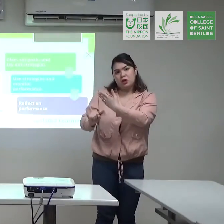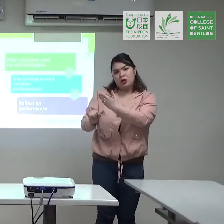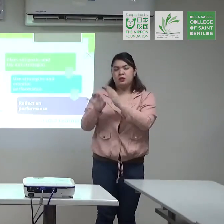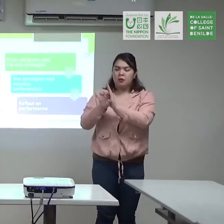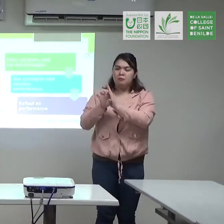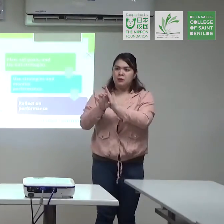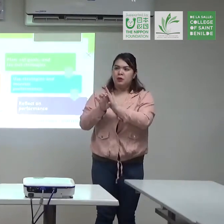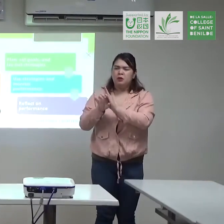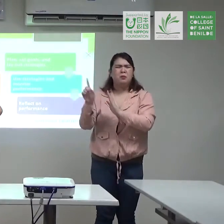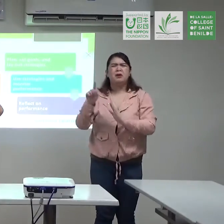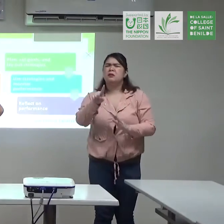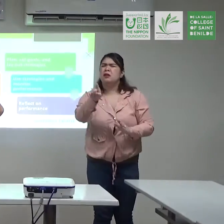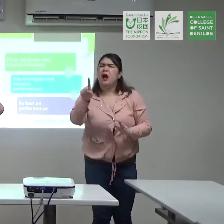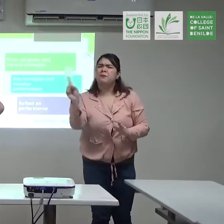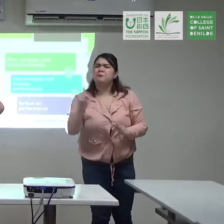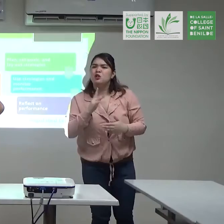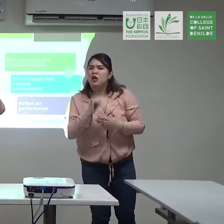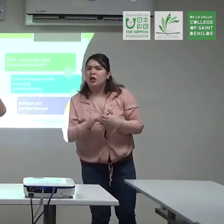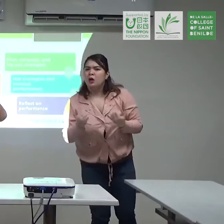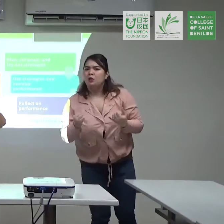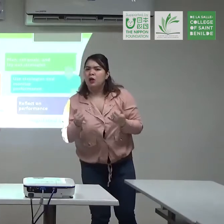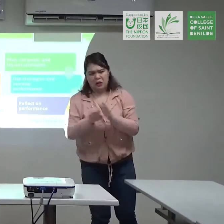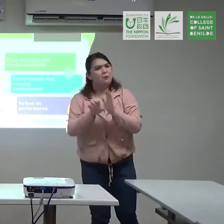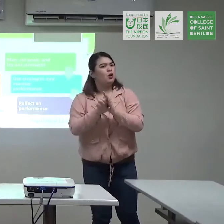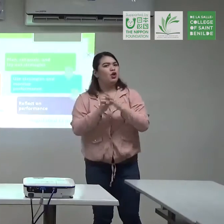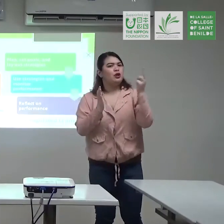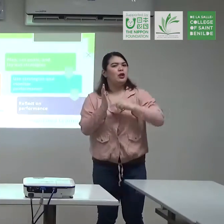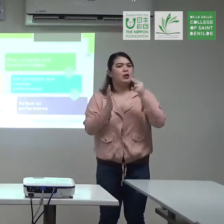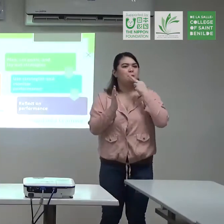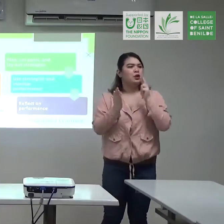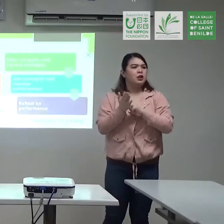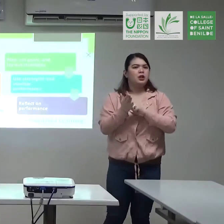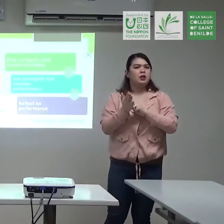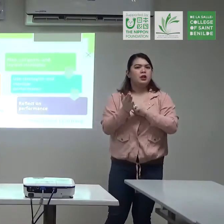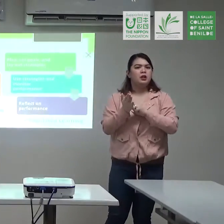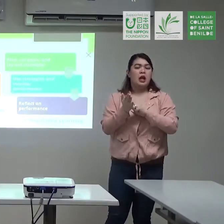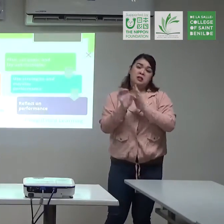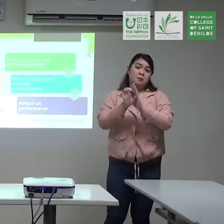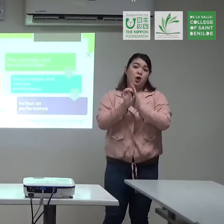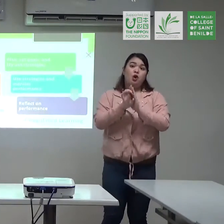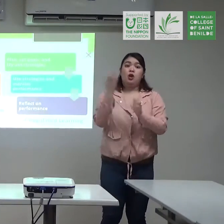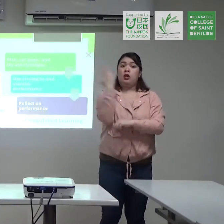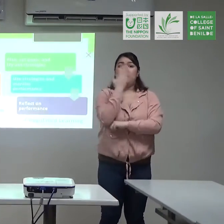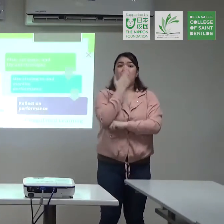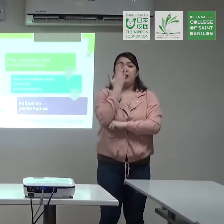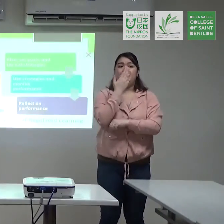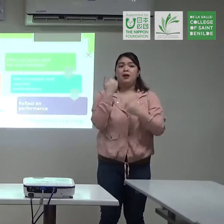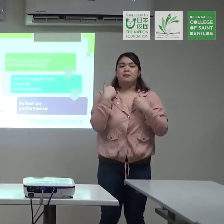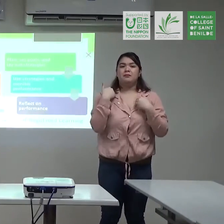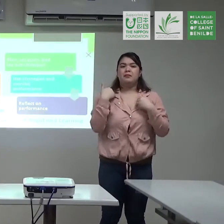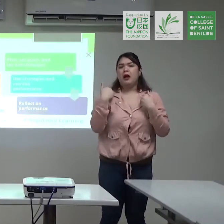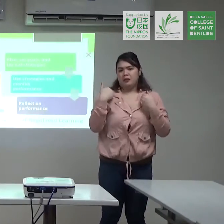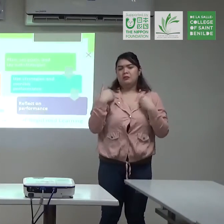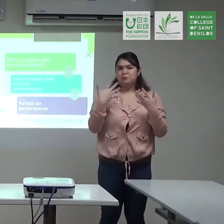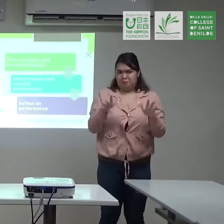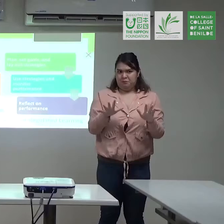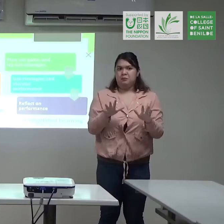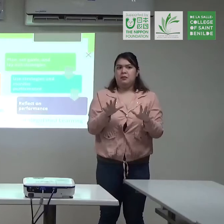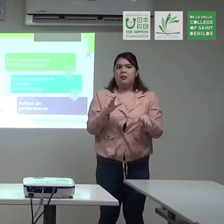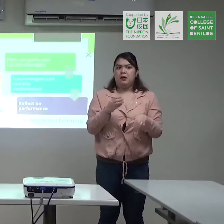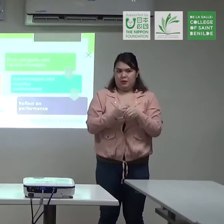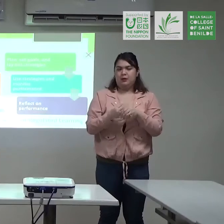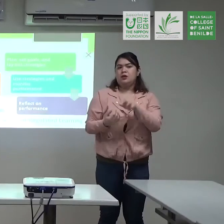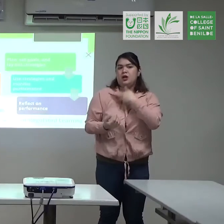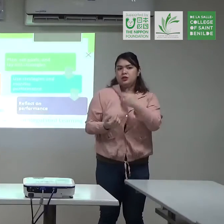is, project name, your reading report. After watching a movie, you come up with